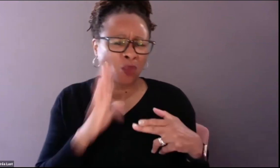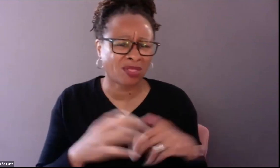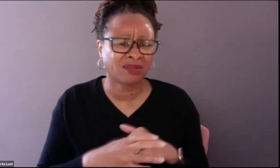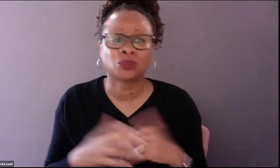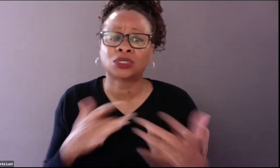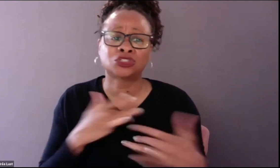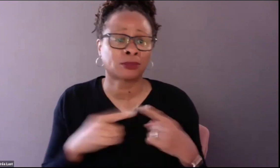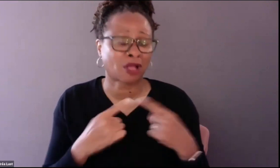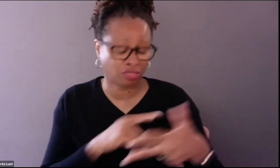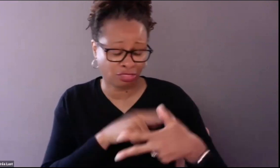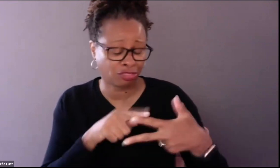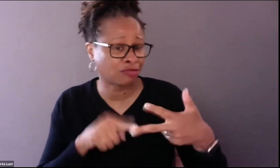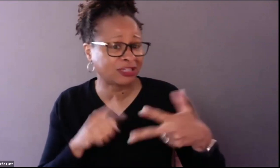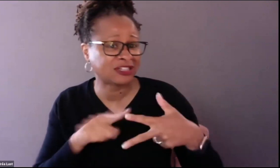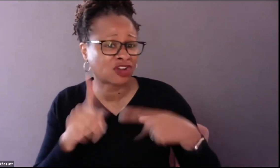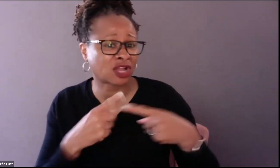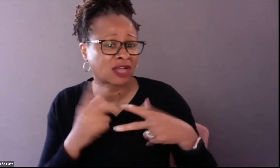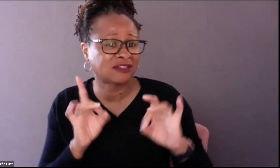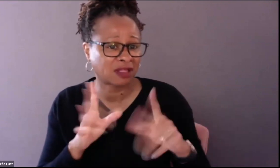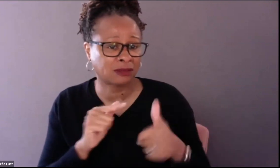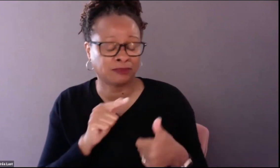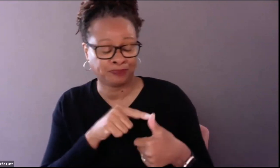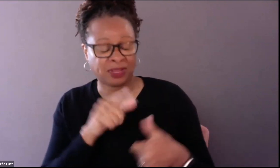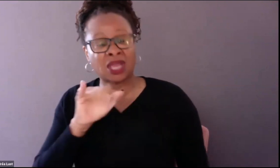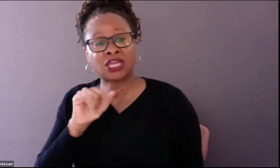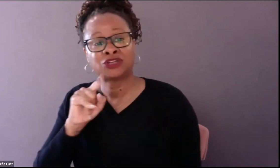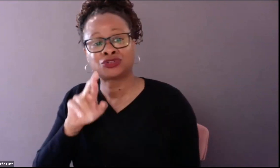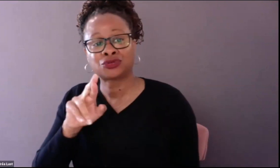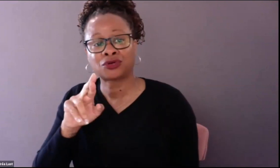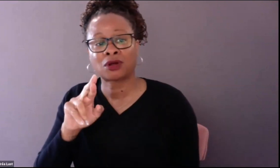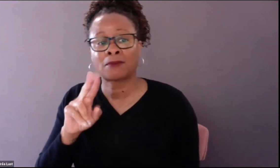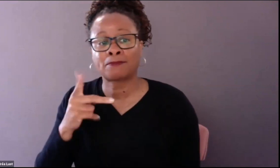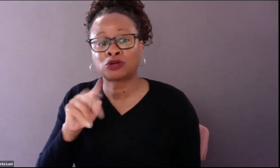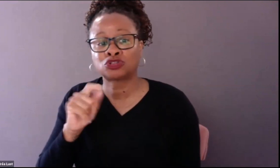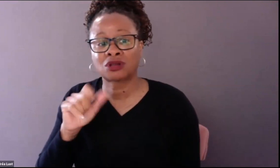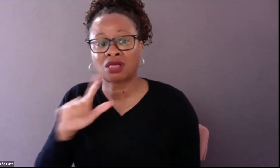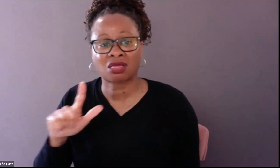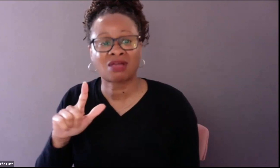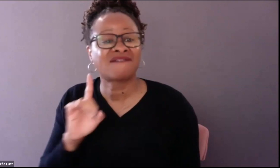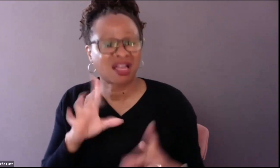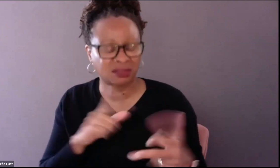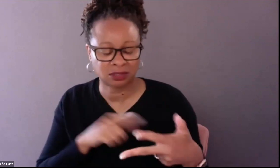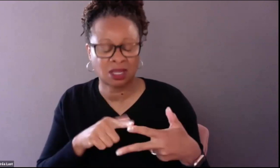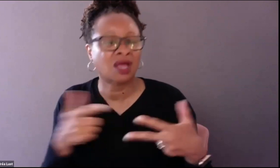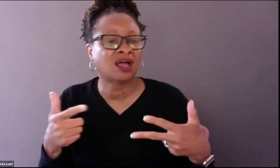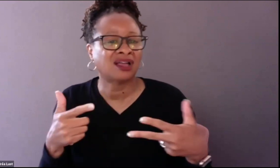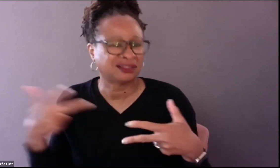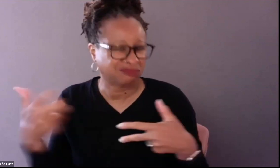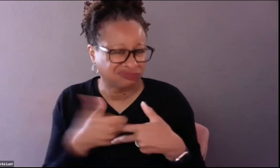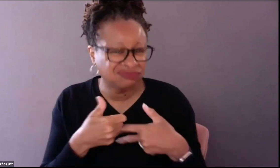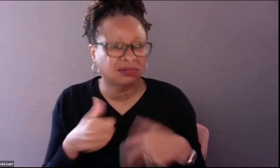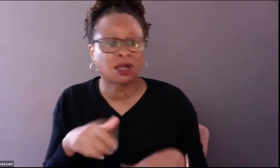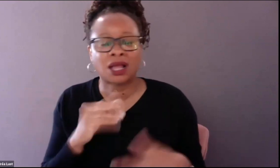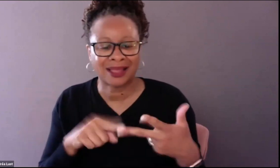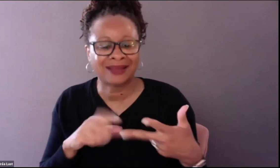violence with Equiticity: interpersonal violence, traffic violence, vehicular violence, and police violence. So here's a few